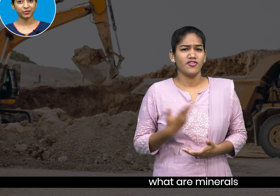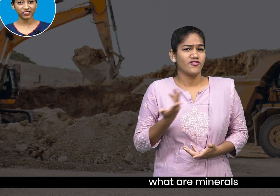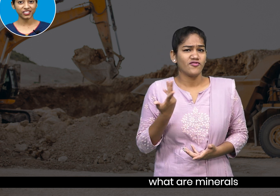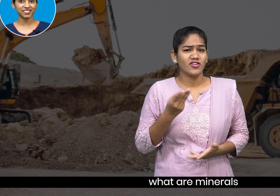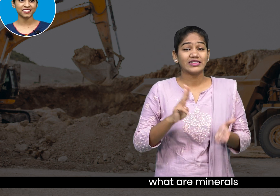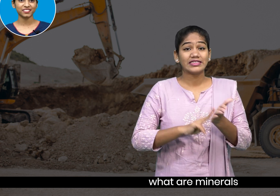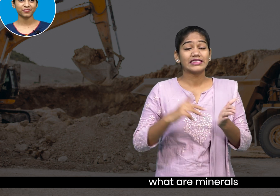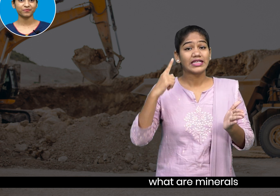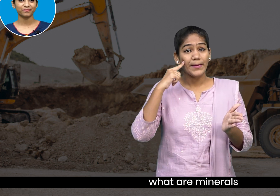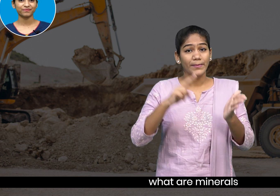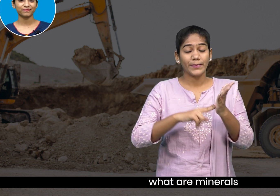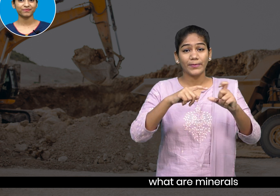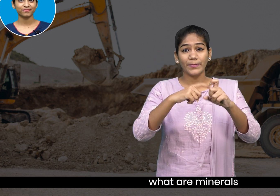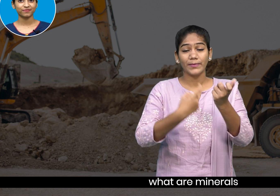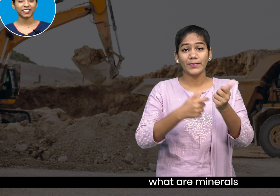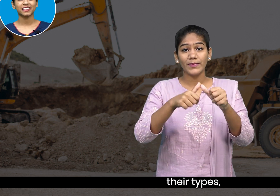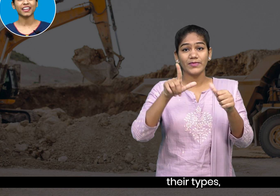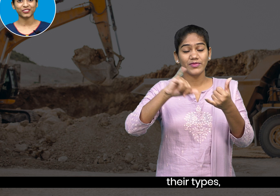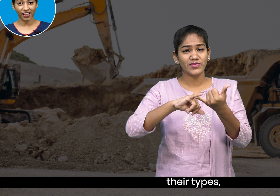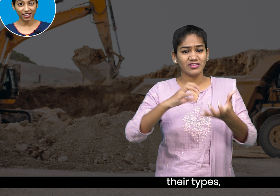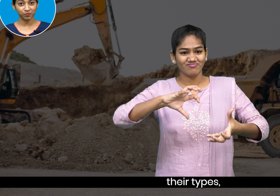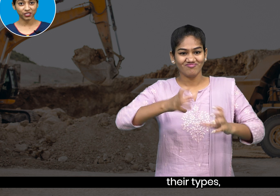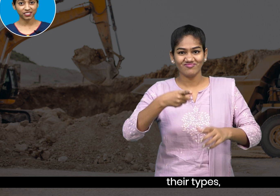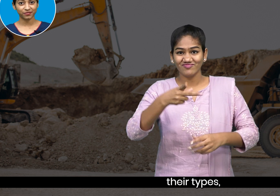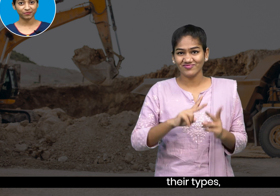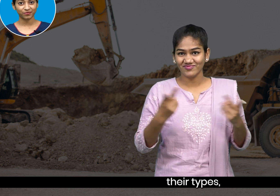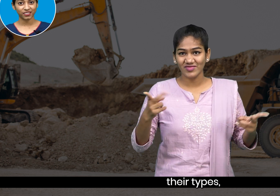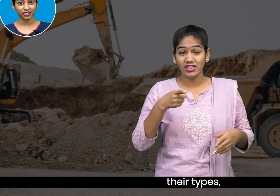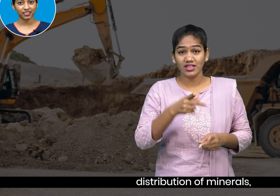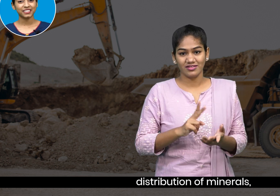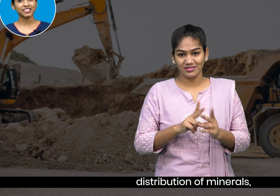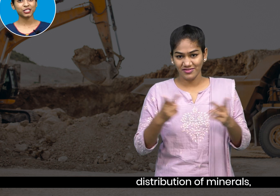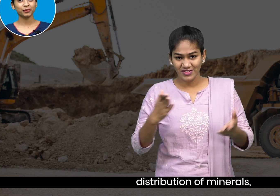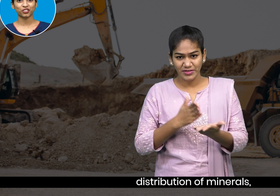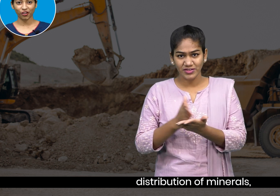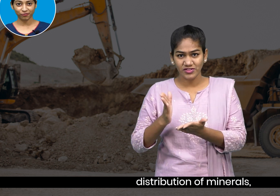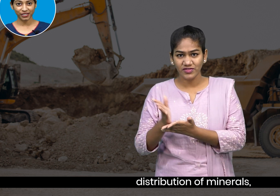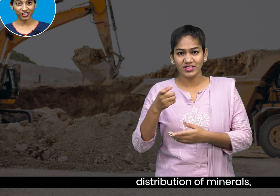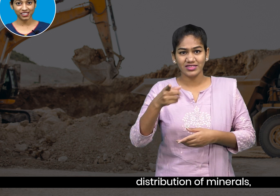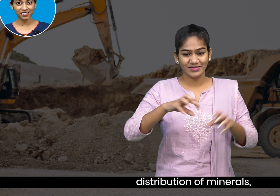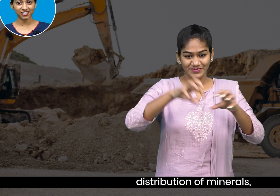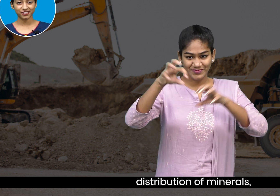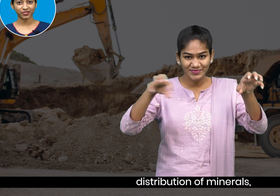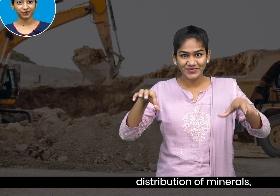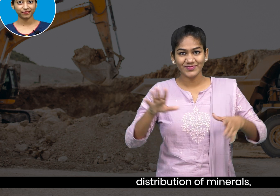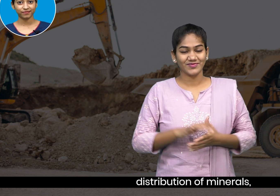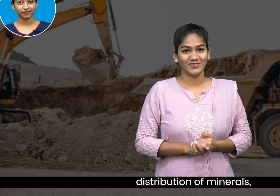what are minerals, their types, distribution of